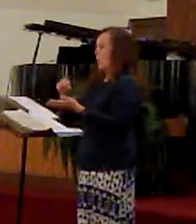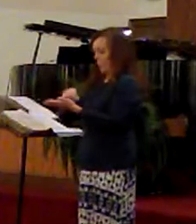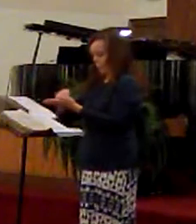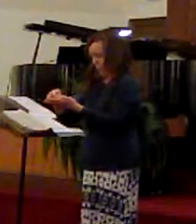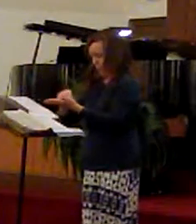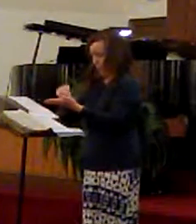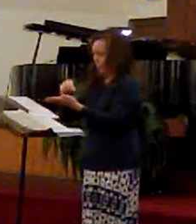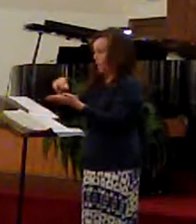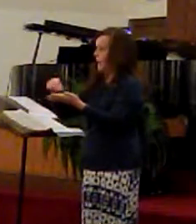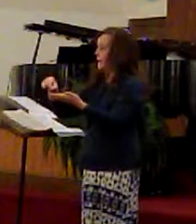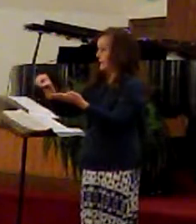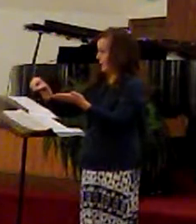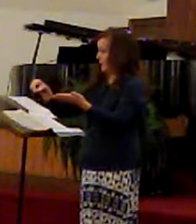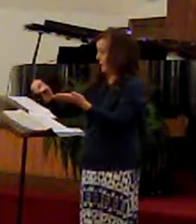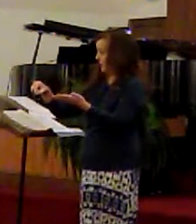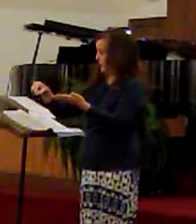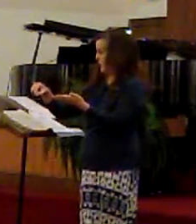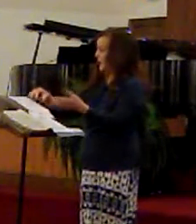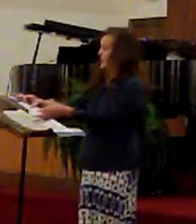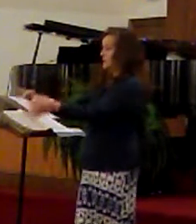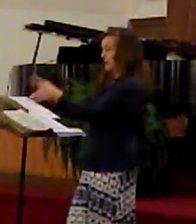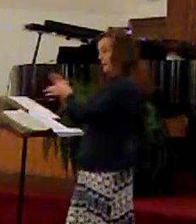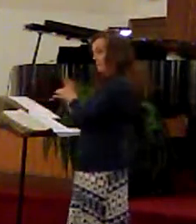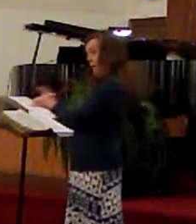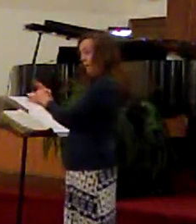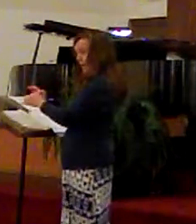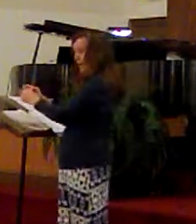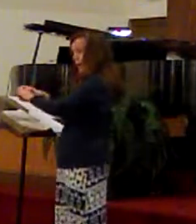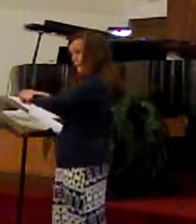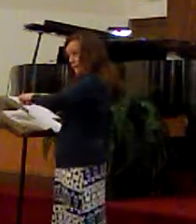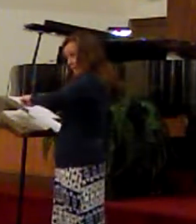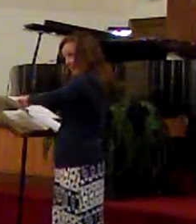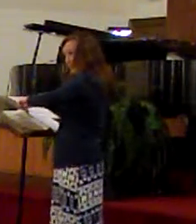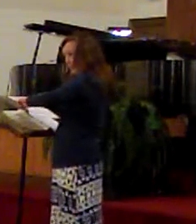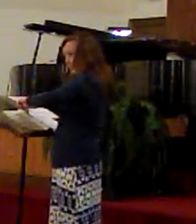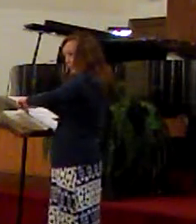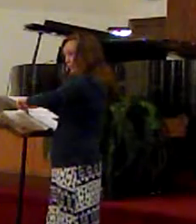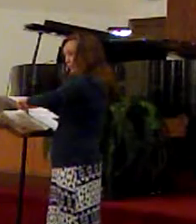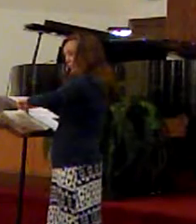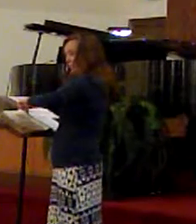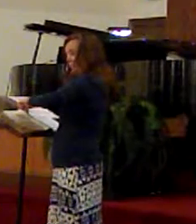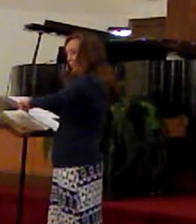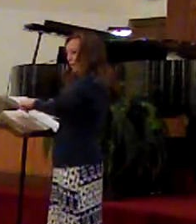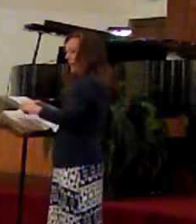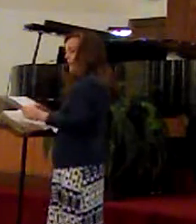Then it can become a part of Bible study. Okay, I'm going to go back to that later this evening.